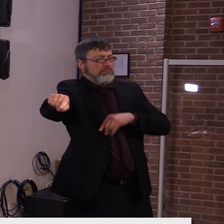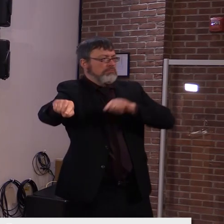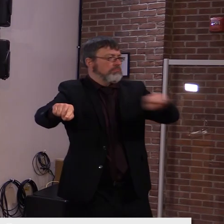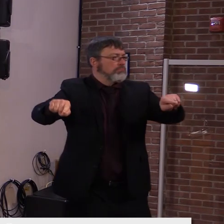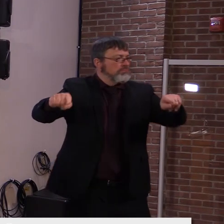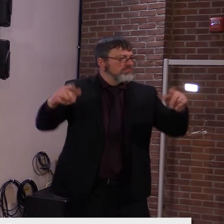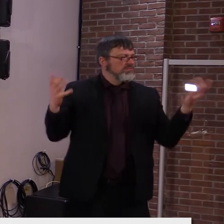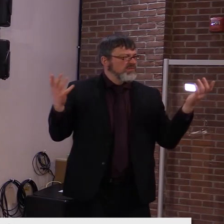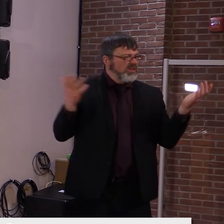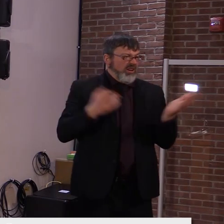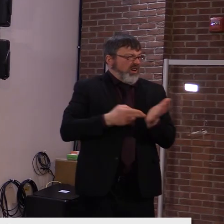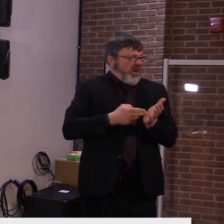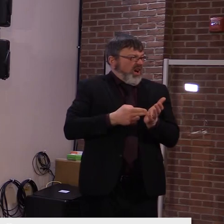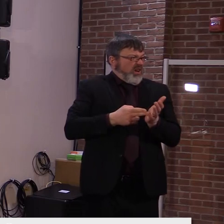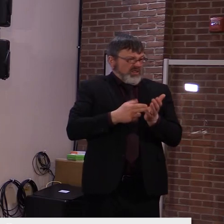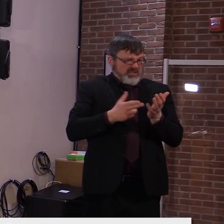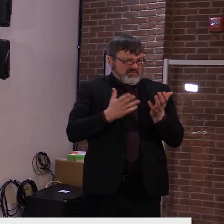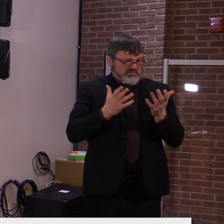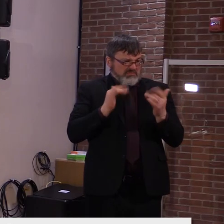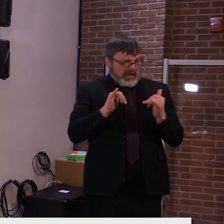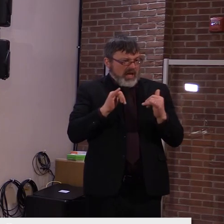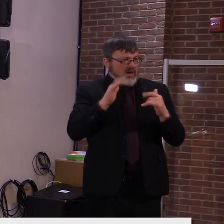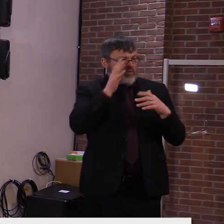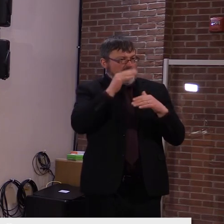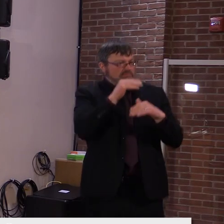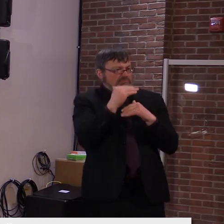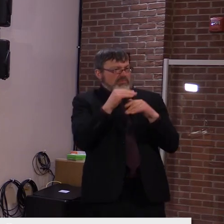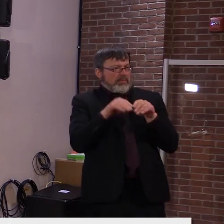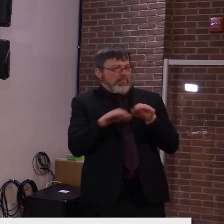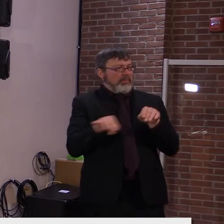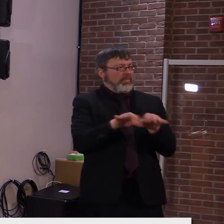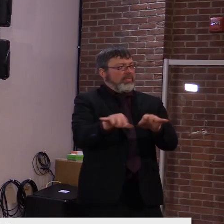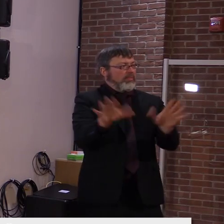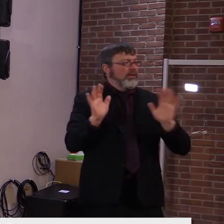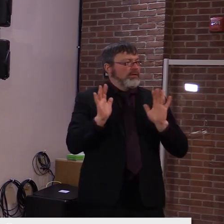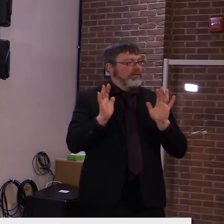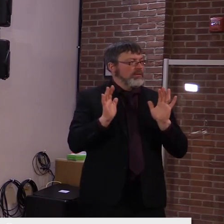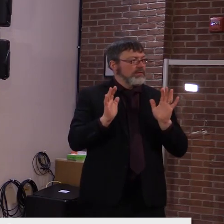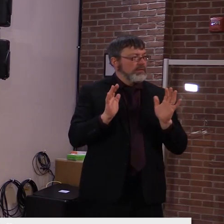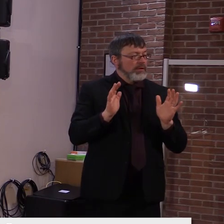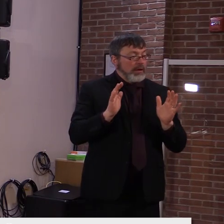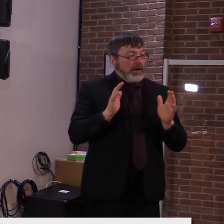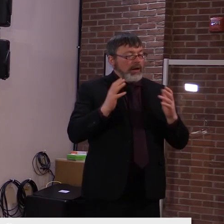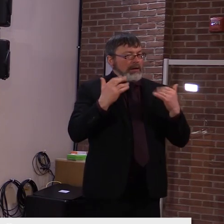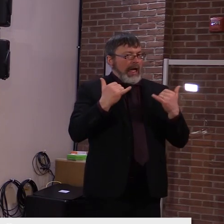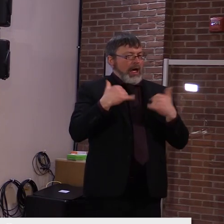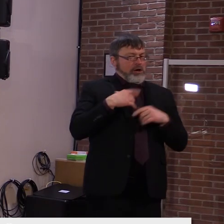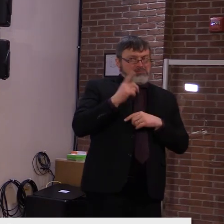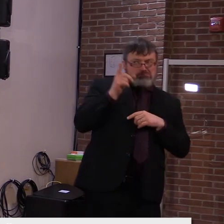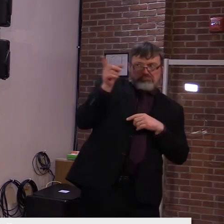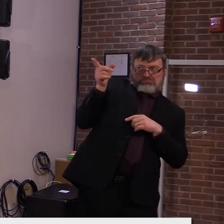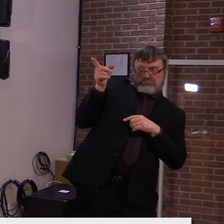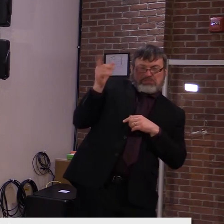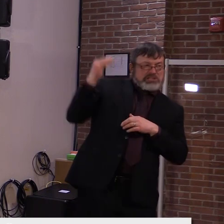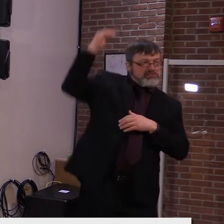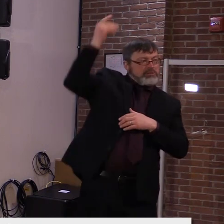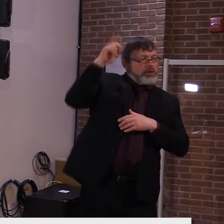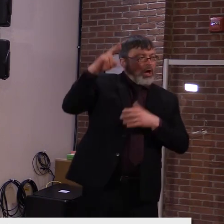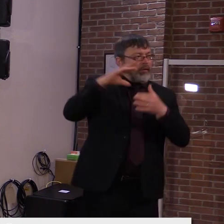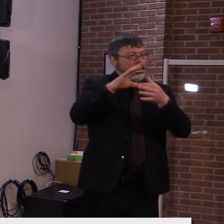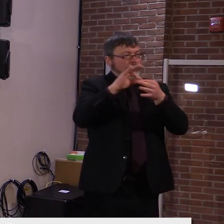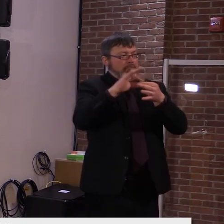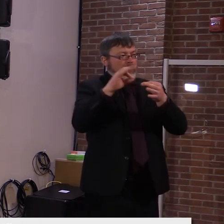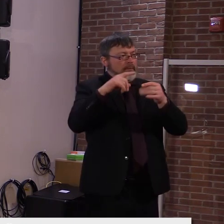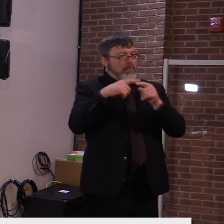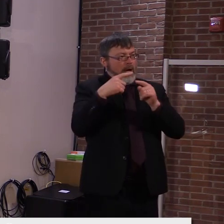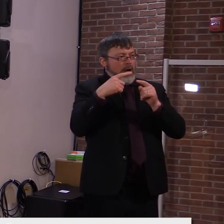opportunities to spread. But in terms of symptoms, I'll turn it over to Dr. Levine in just a moment. I do want to respond to something that just came